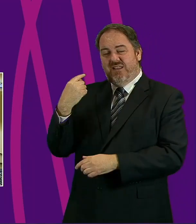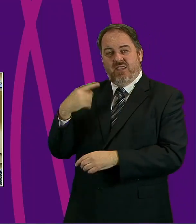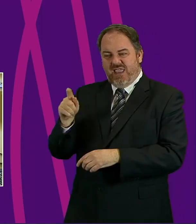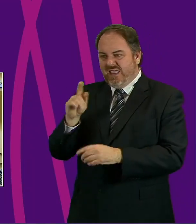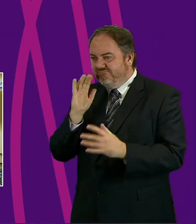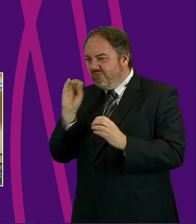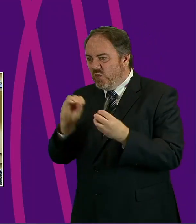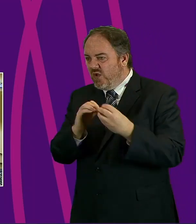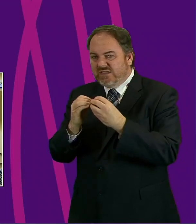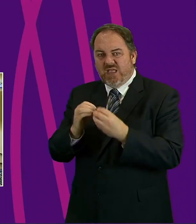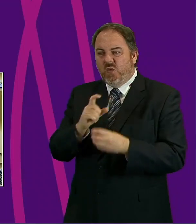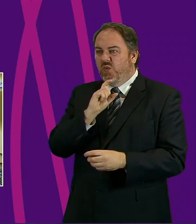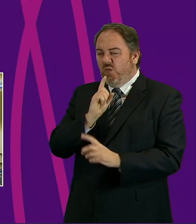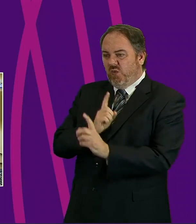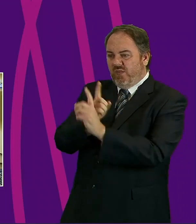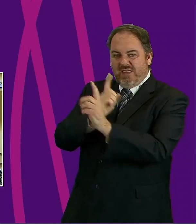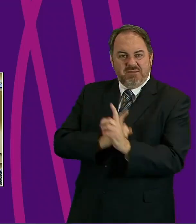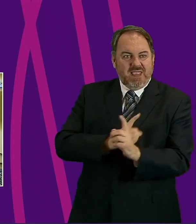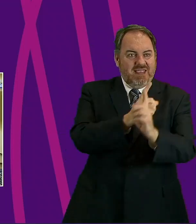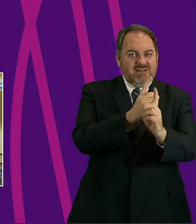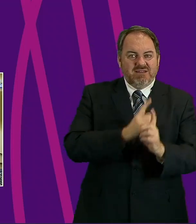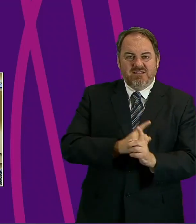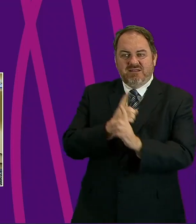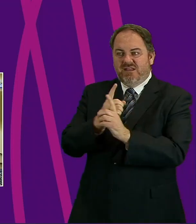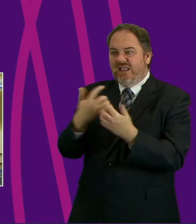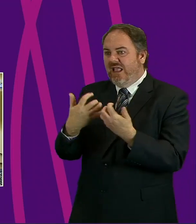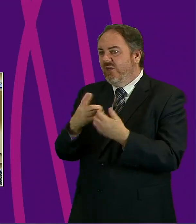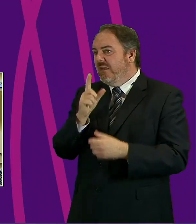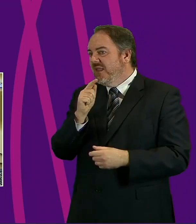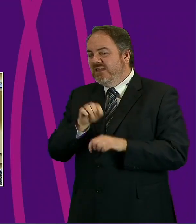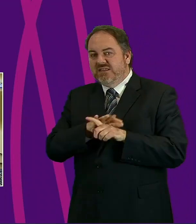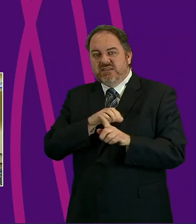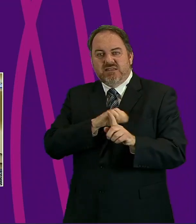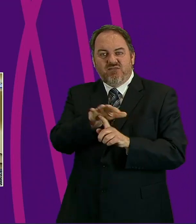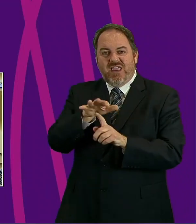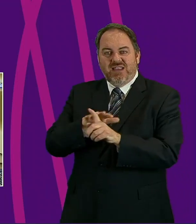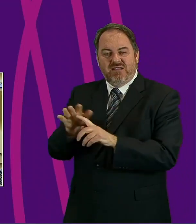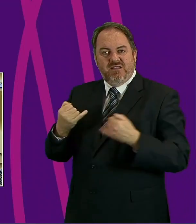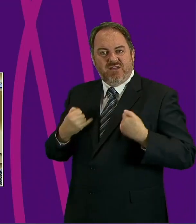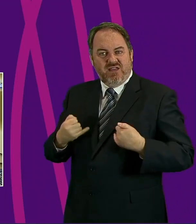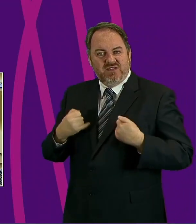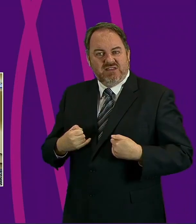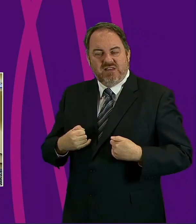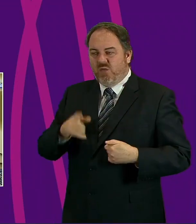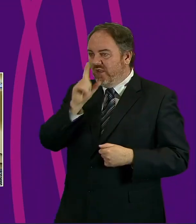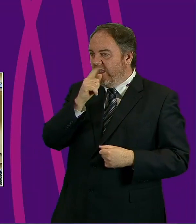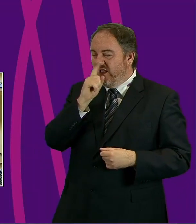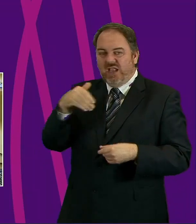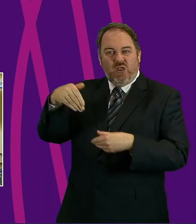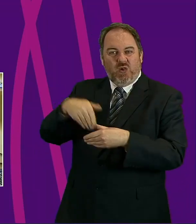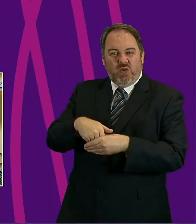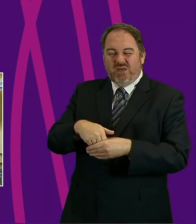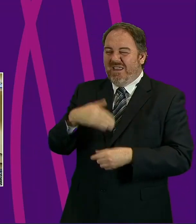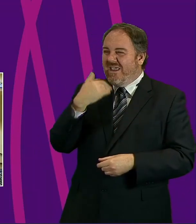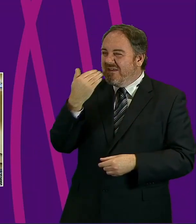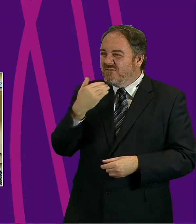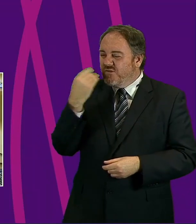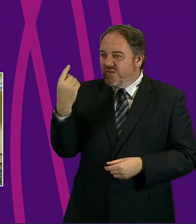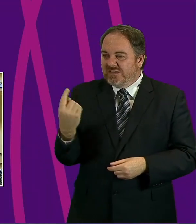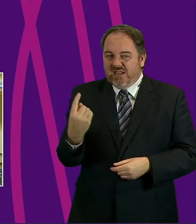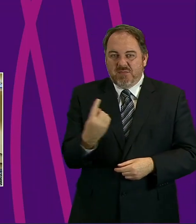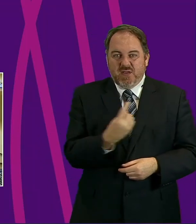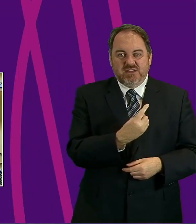were appropriate to trace. Remember, there is a definition of a contact that will not include everybody that a confirmed case would have